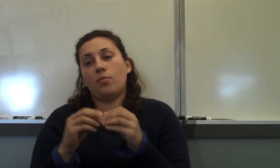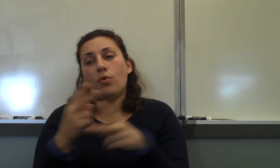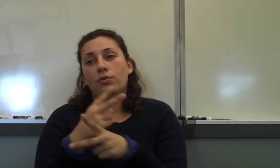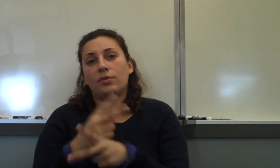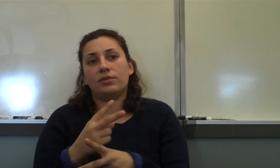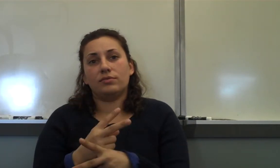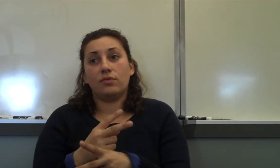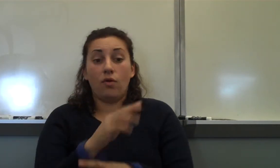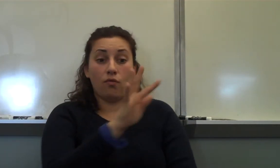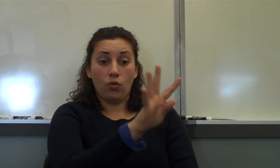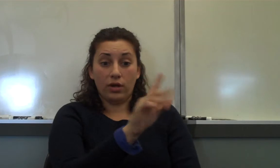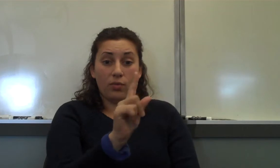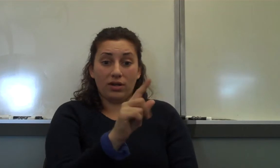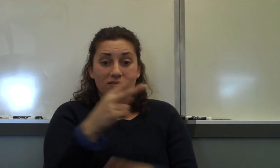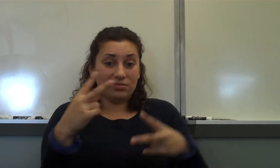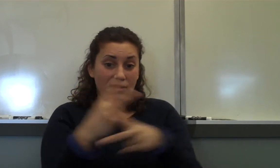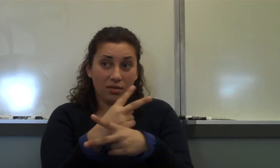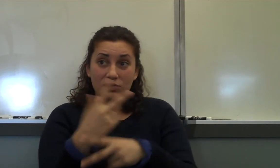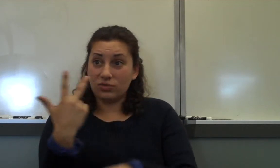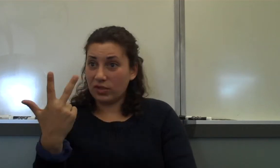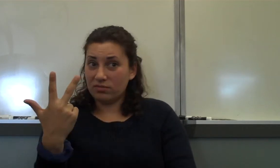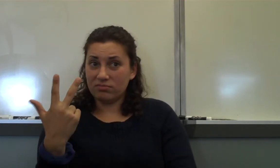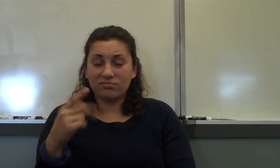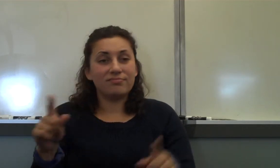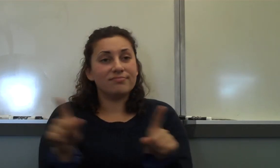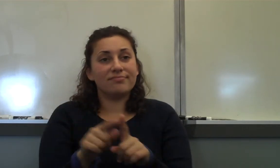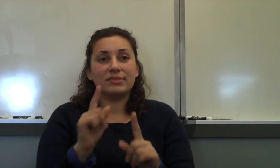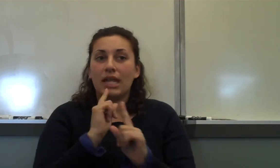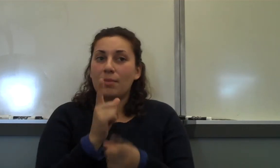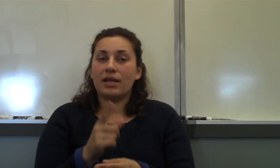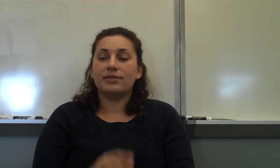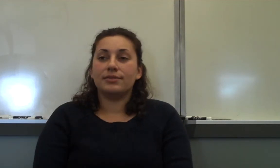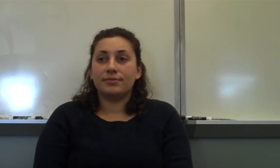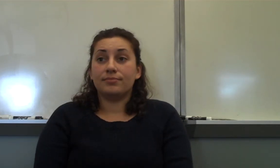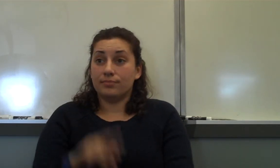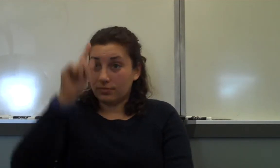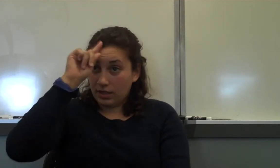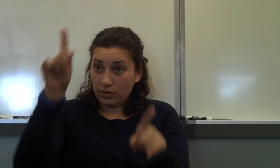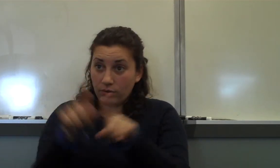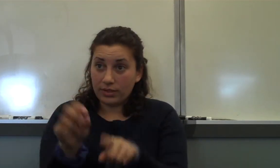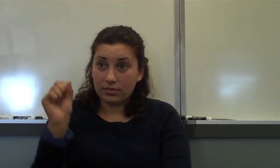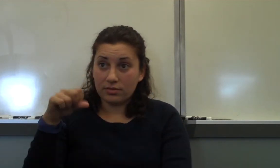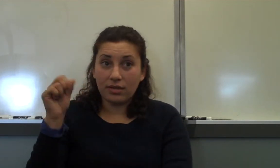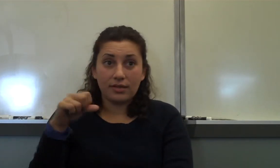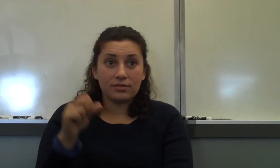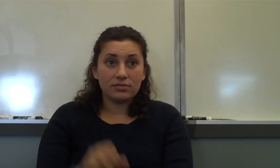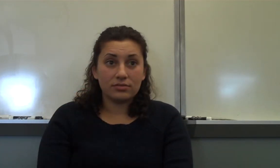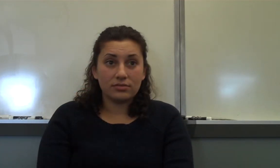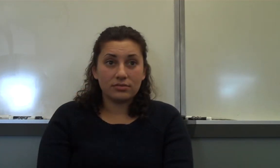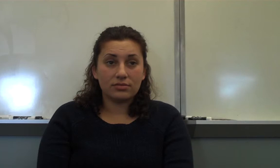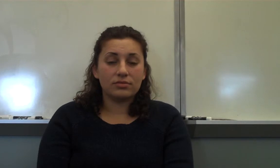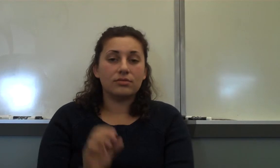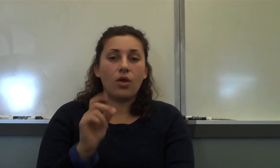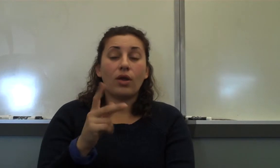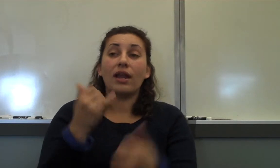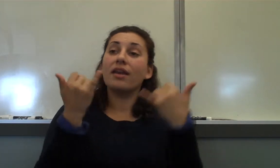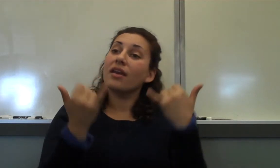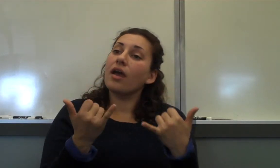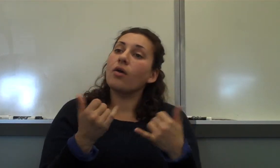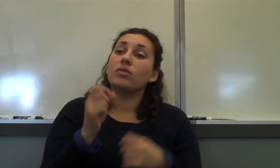41 multiplied by the whole number of 3 would give you the same answer. Agreed? All right, now we have to put the decimal point in.